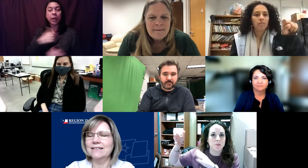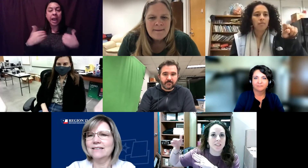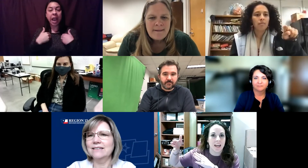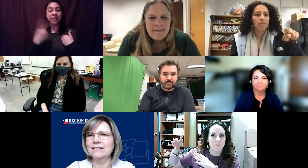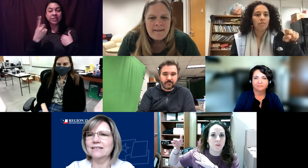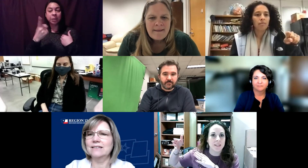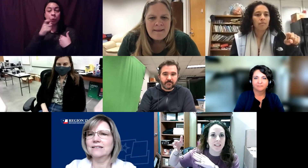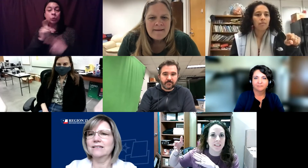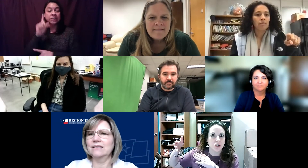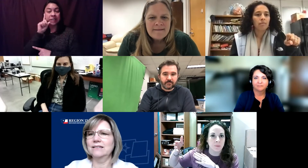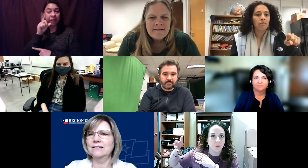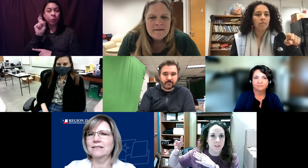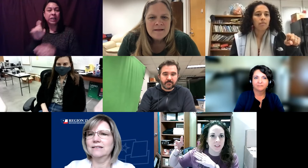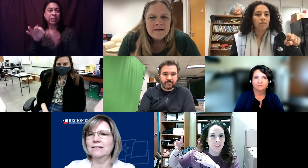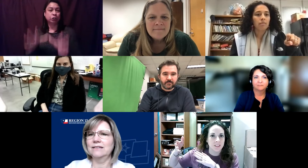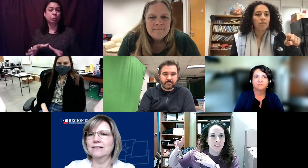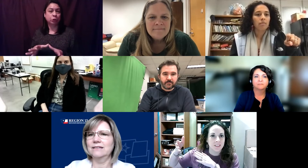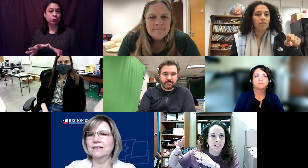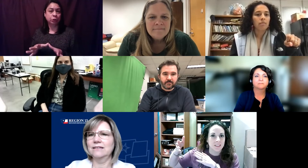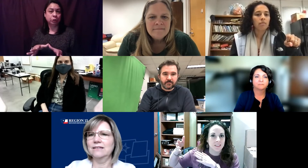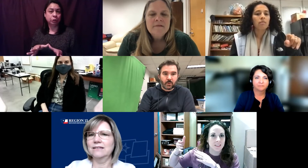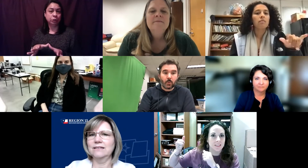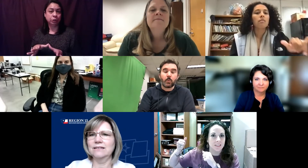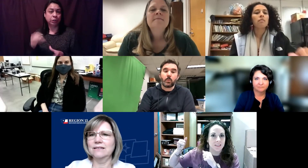someone who's deaf and we need an interpreter.